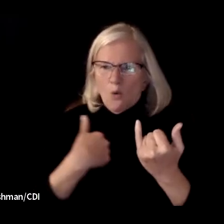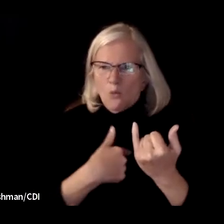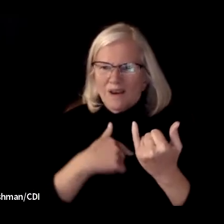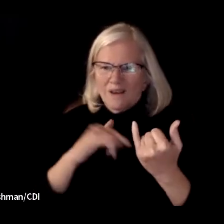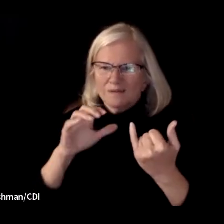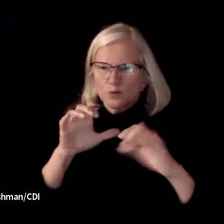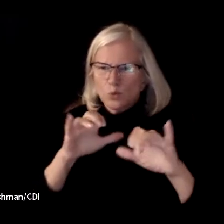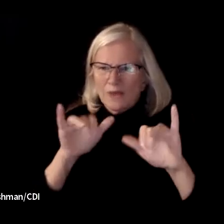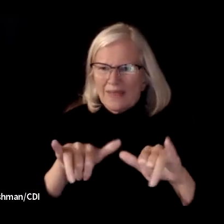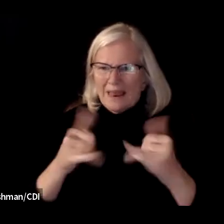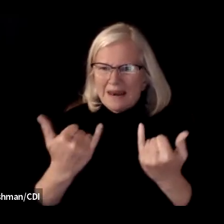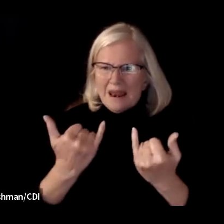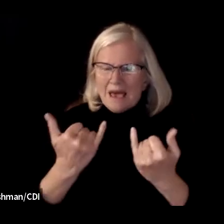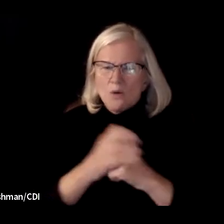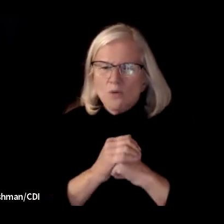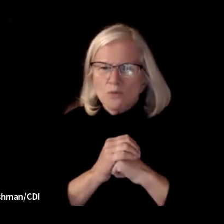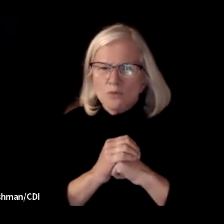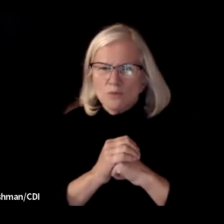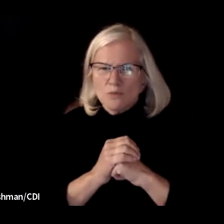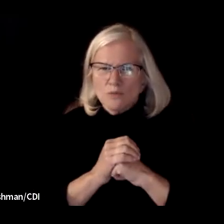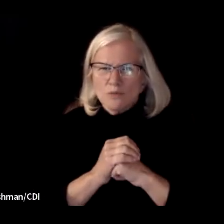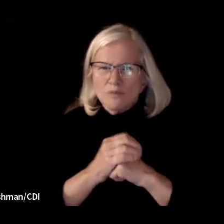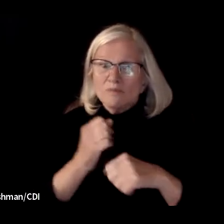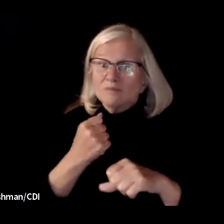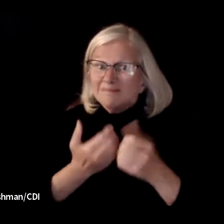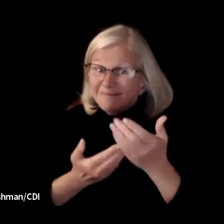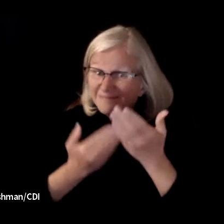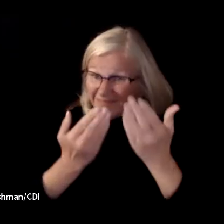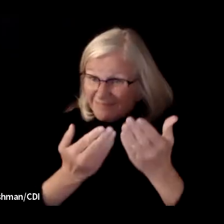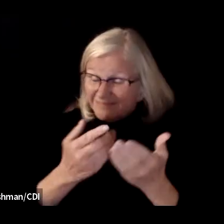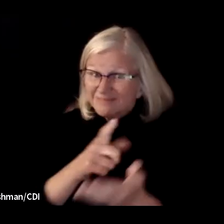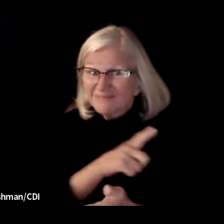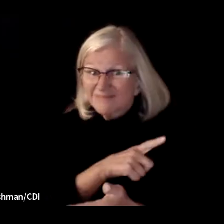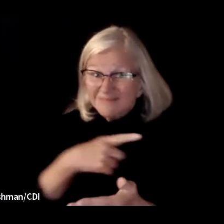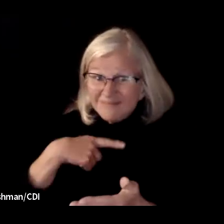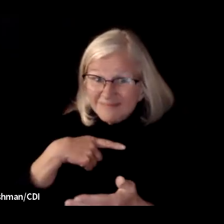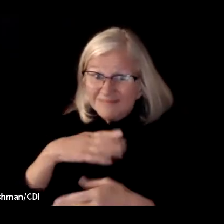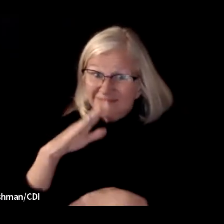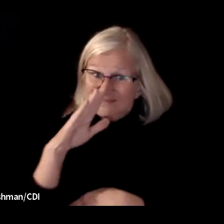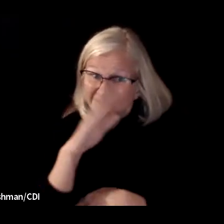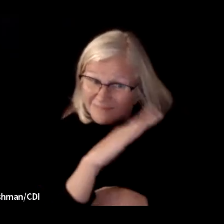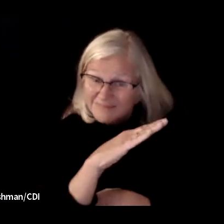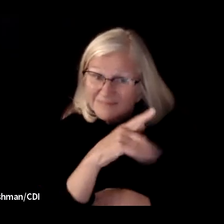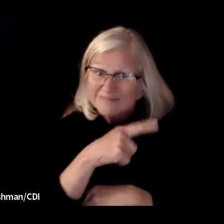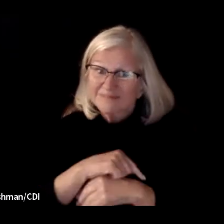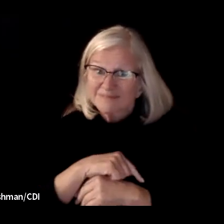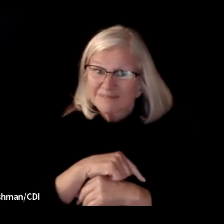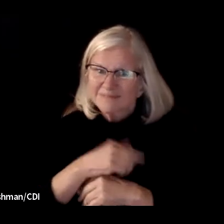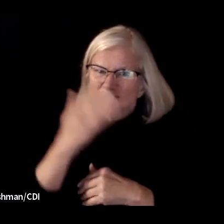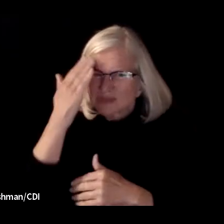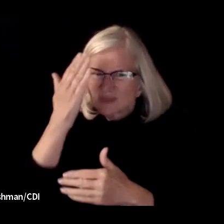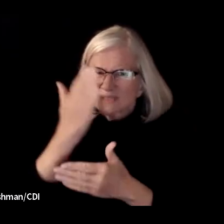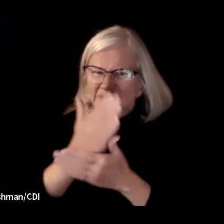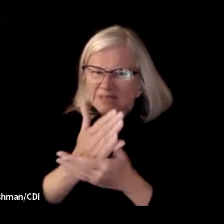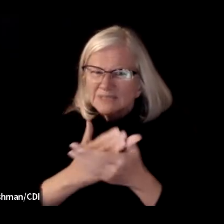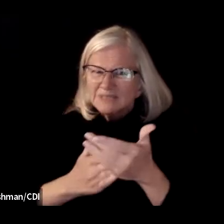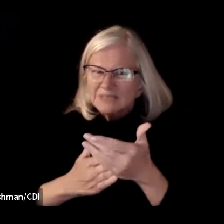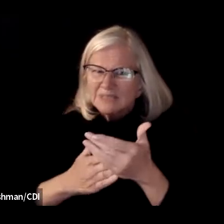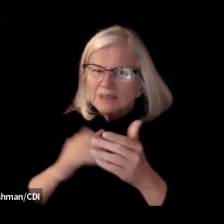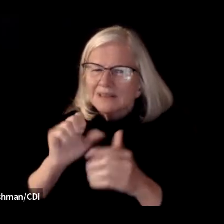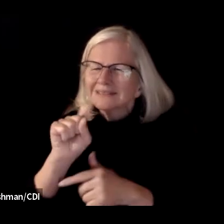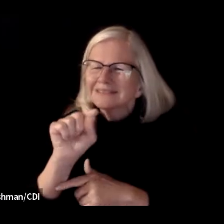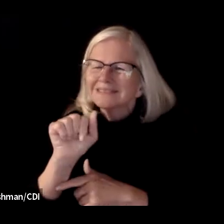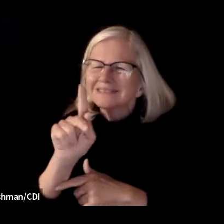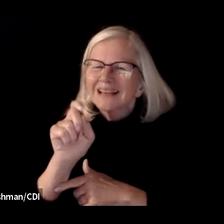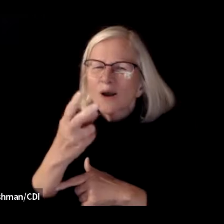the legislature. I know that various stakeholder groups are also communicating with the legislature